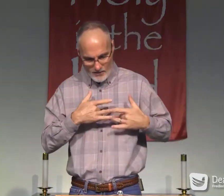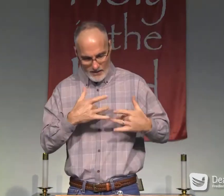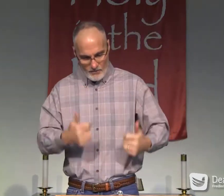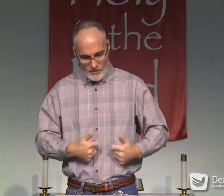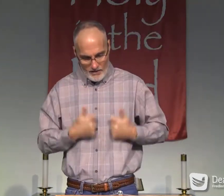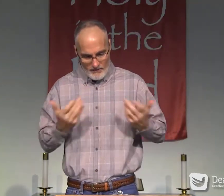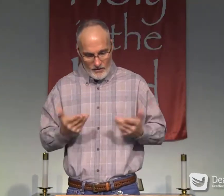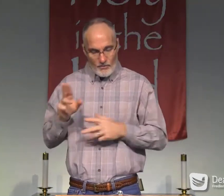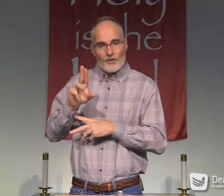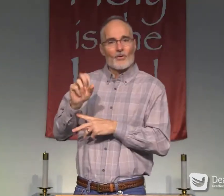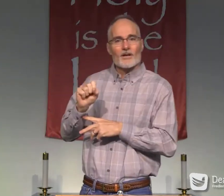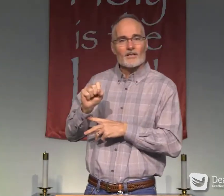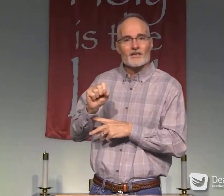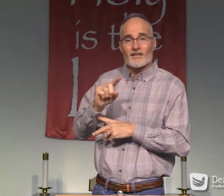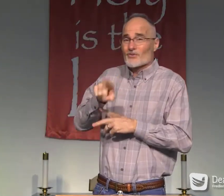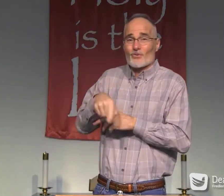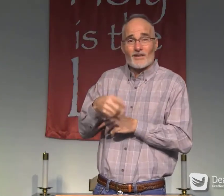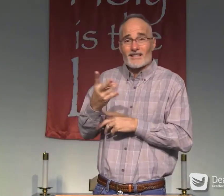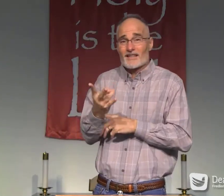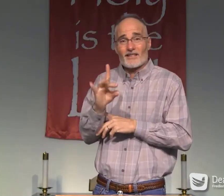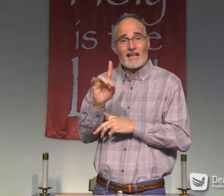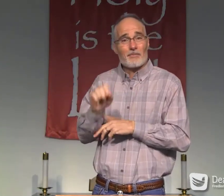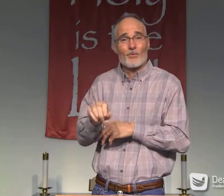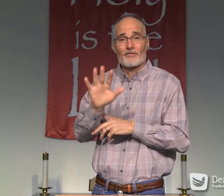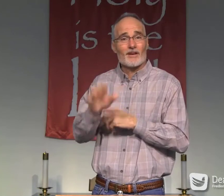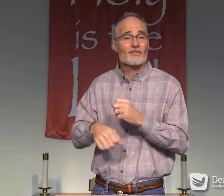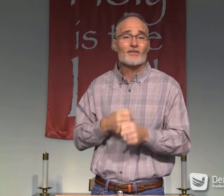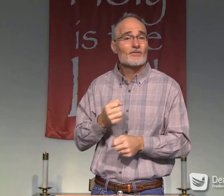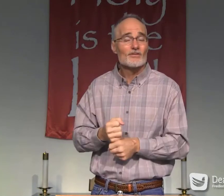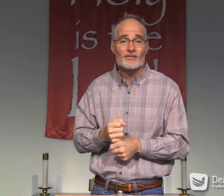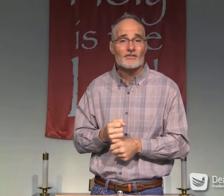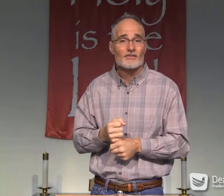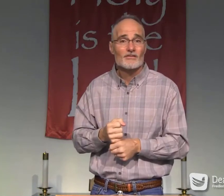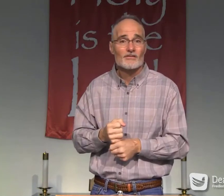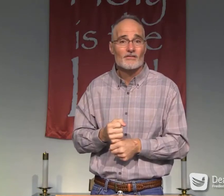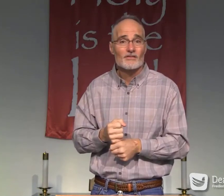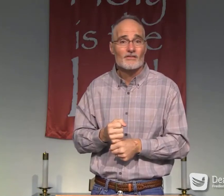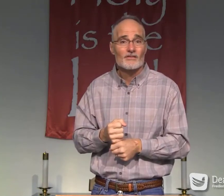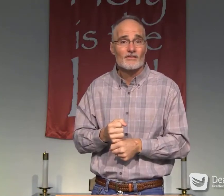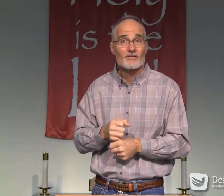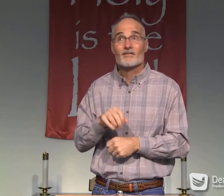lifespan here in the U.S. is only 78 and a half years.